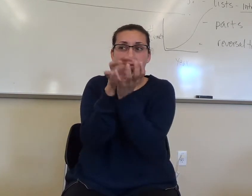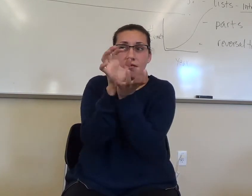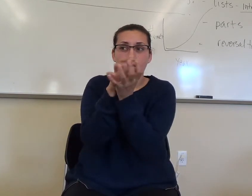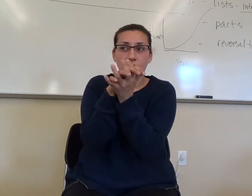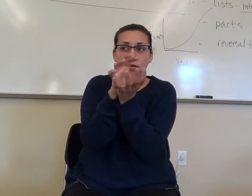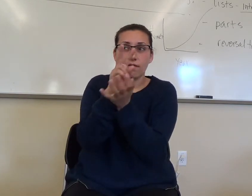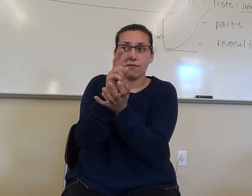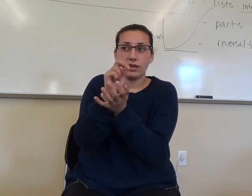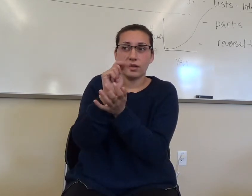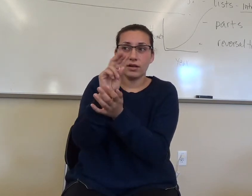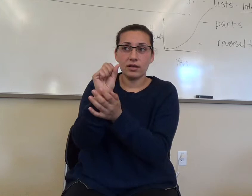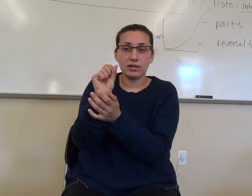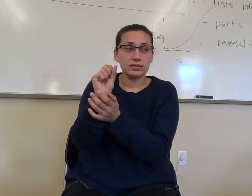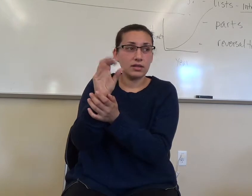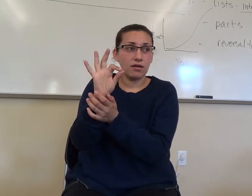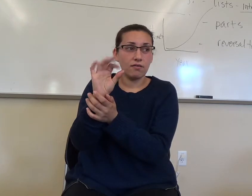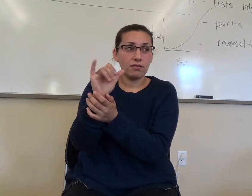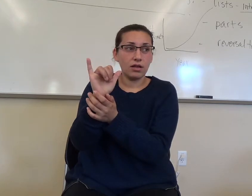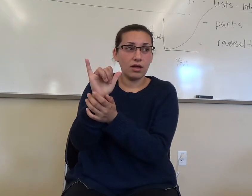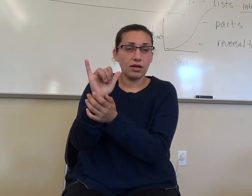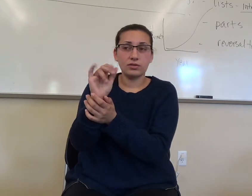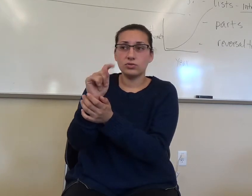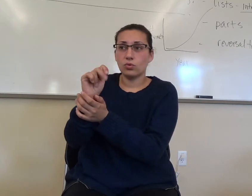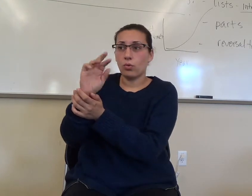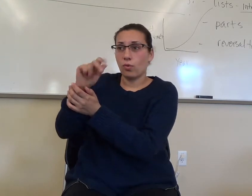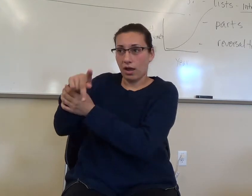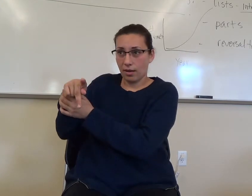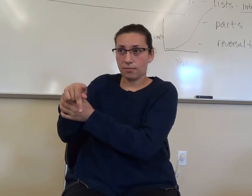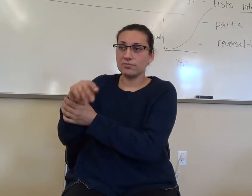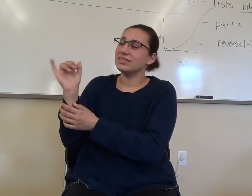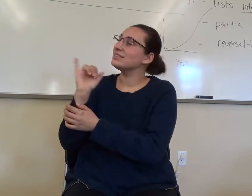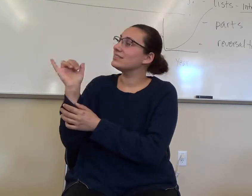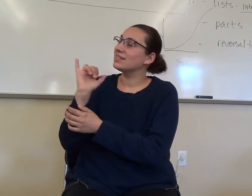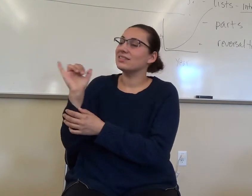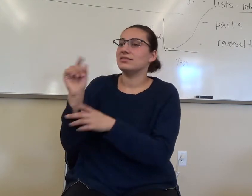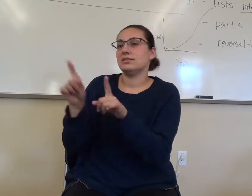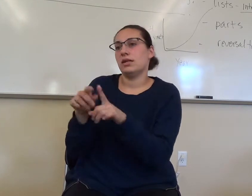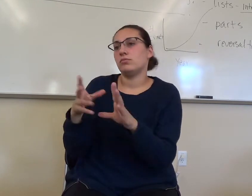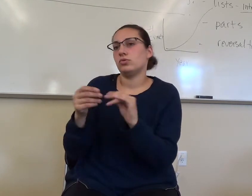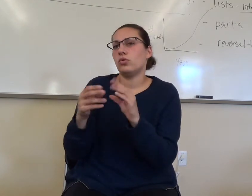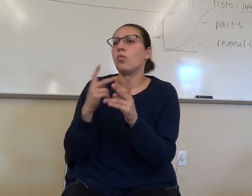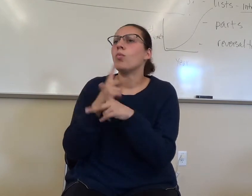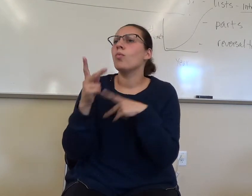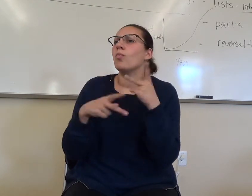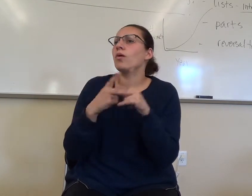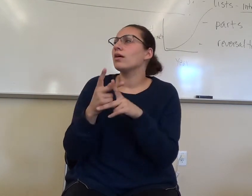This is very similar to that Venus flytrap. What kind of organization was that?